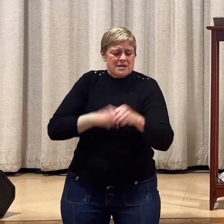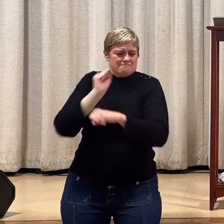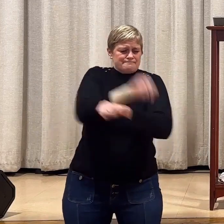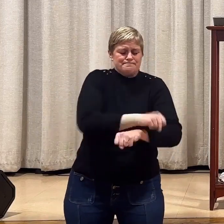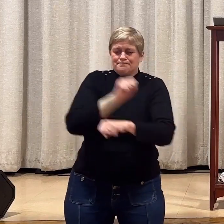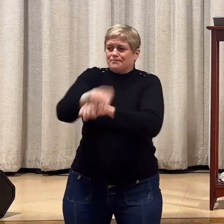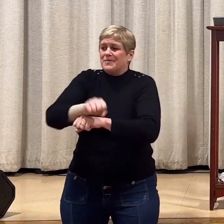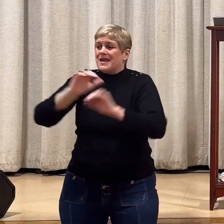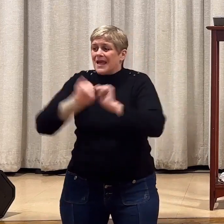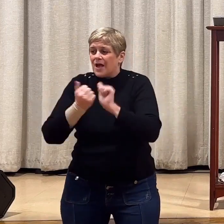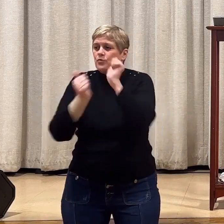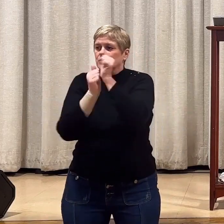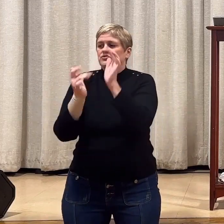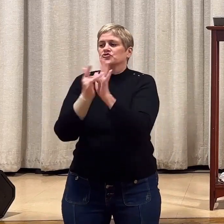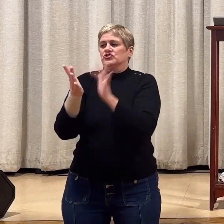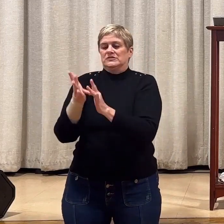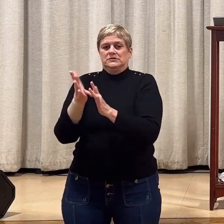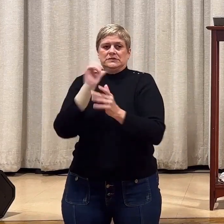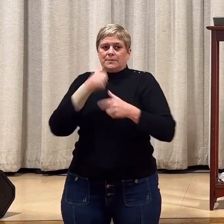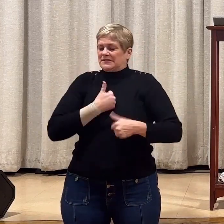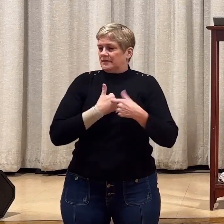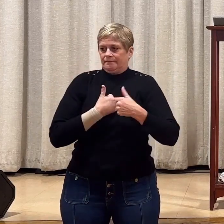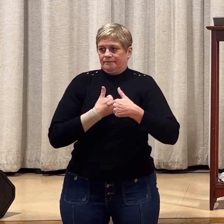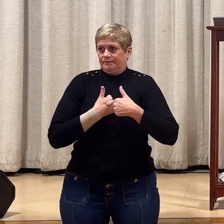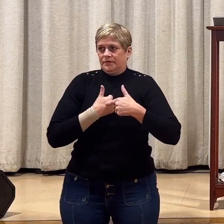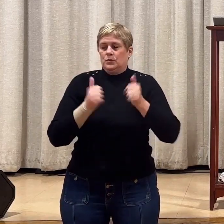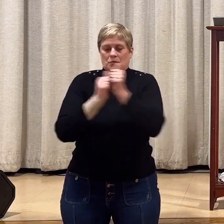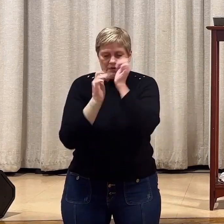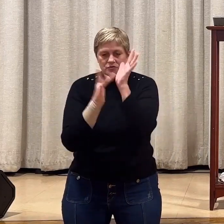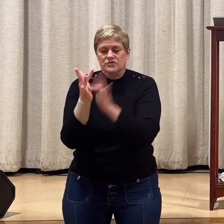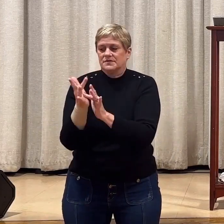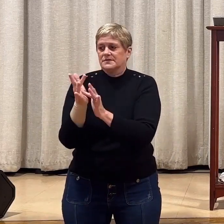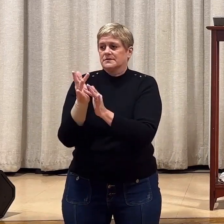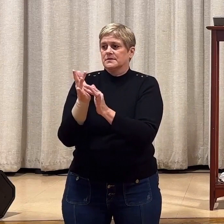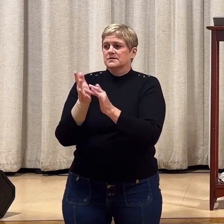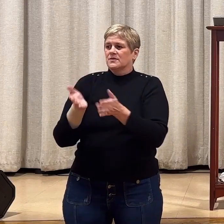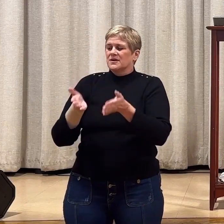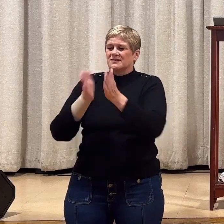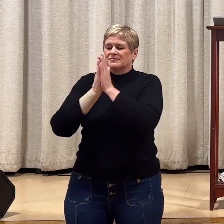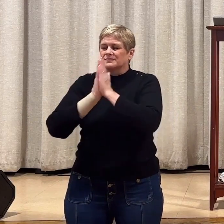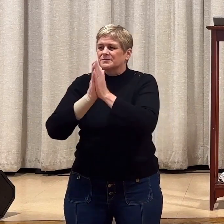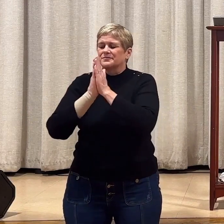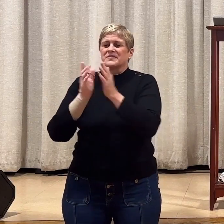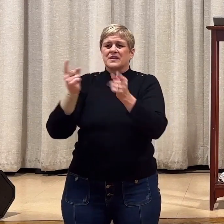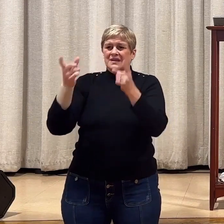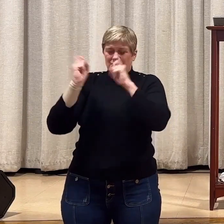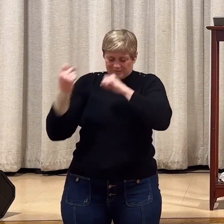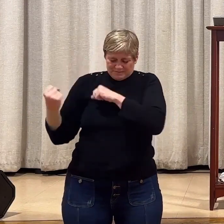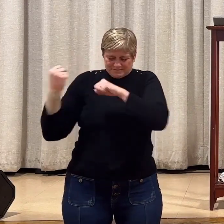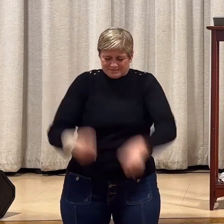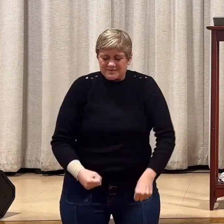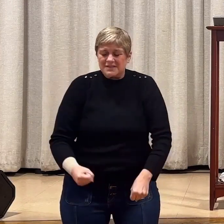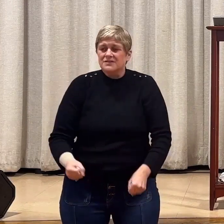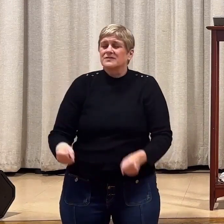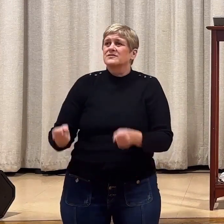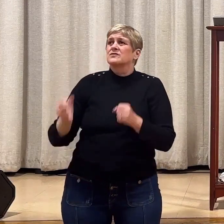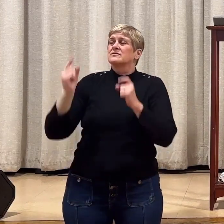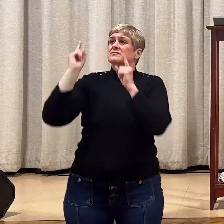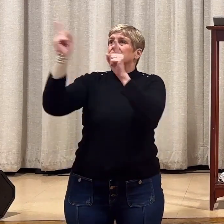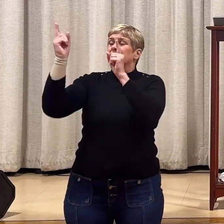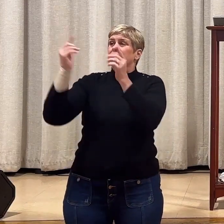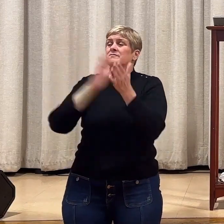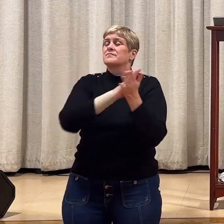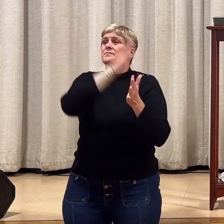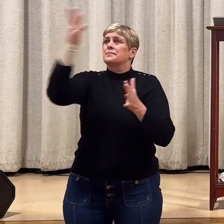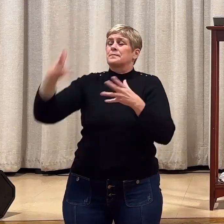the epistle of St. Paul to the Colossians, praying to the saints, that they may be strengthened with all might according to his glorious power,